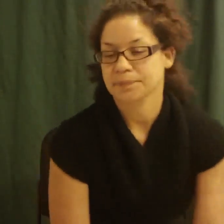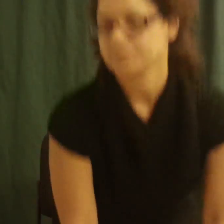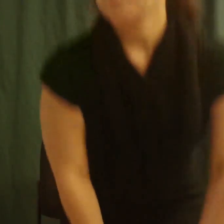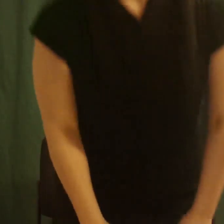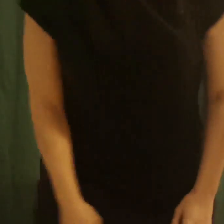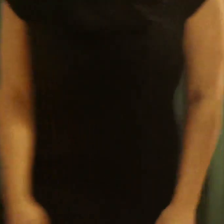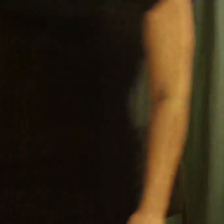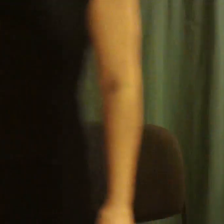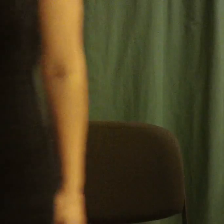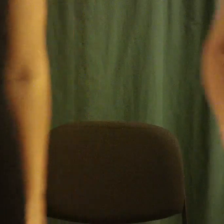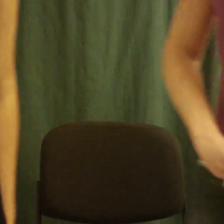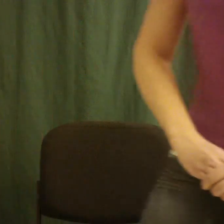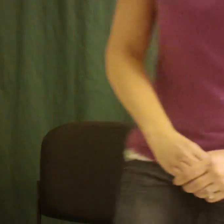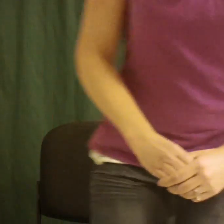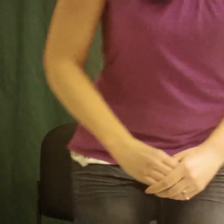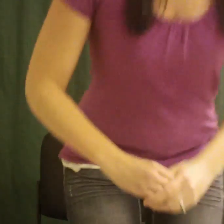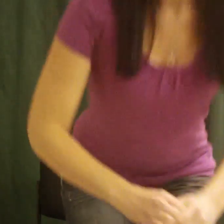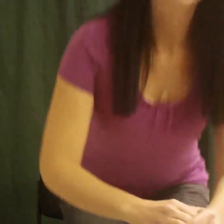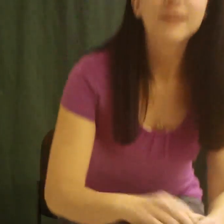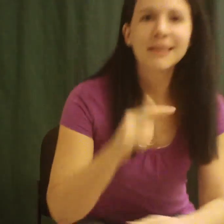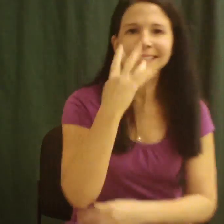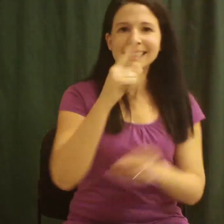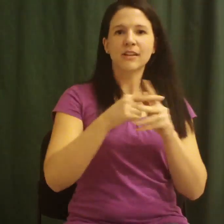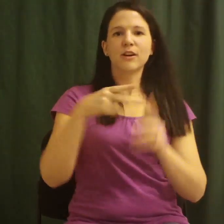Already starting. There's a starting point.